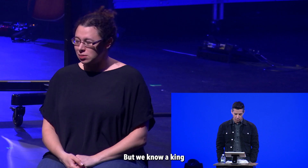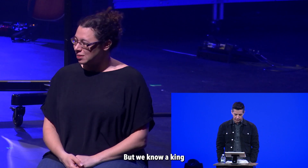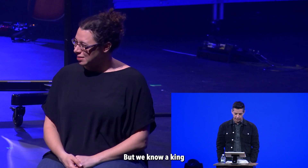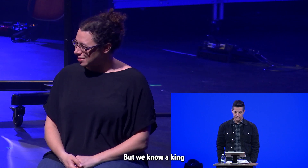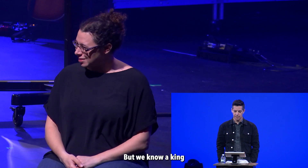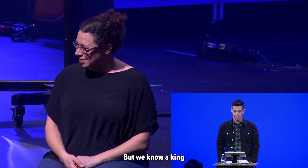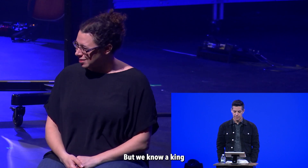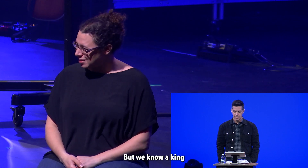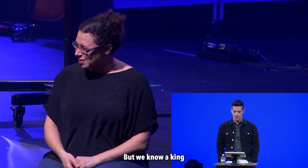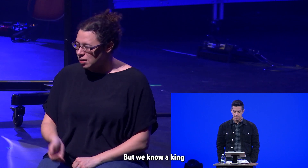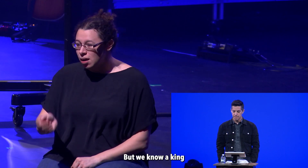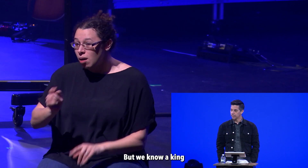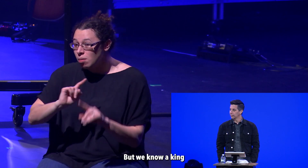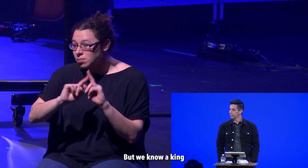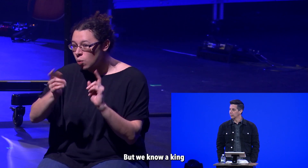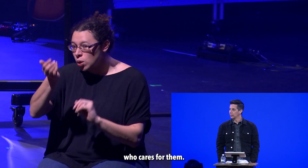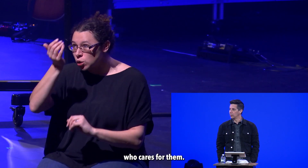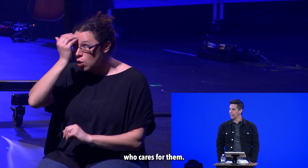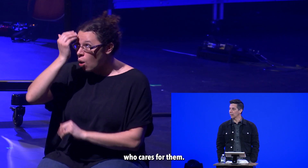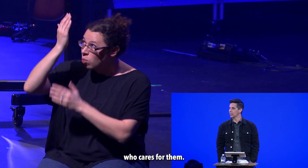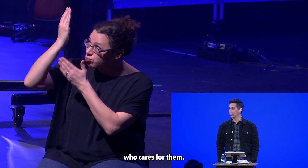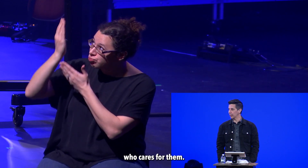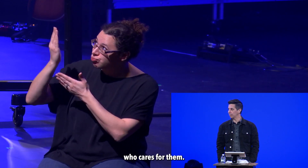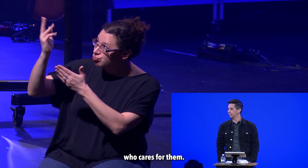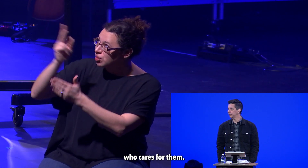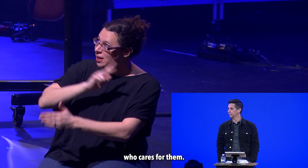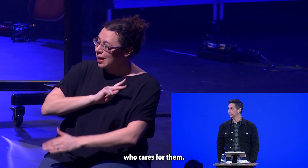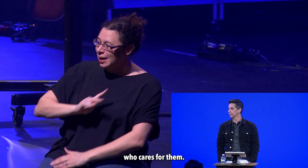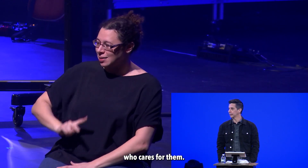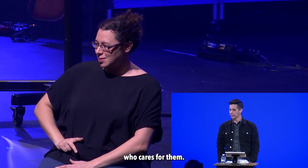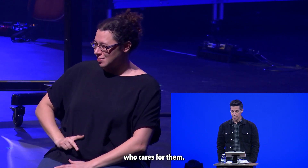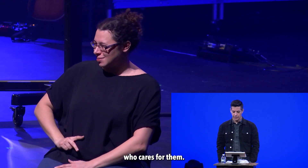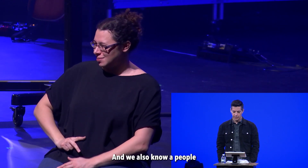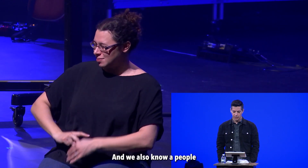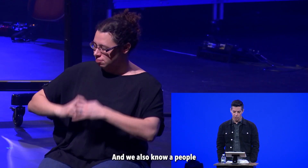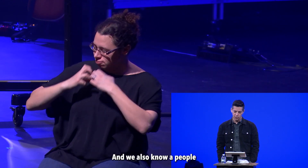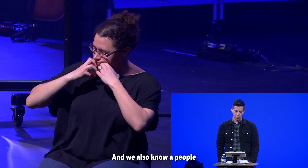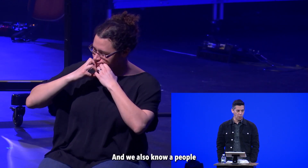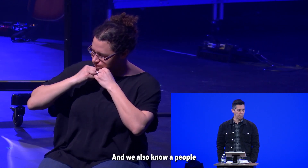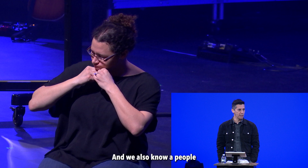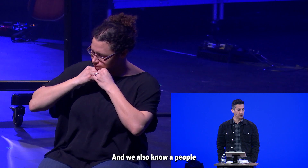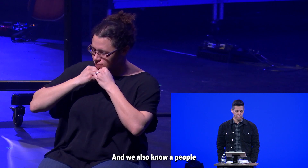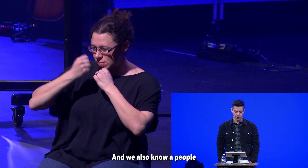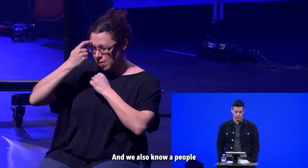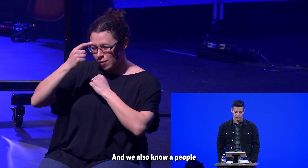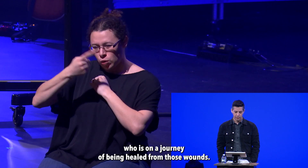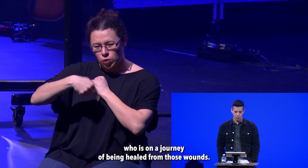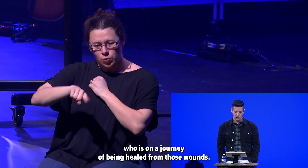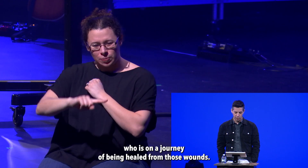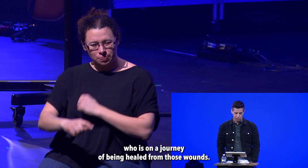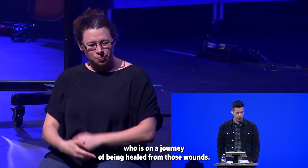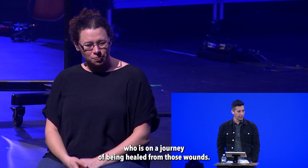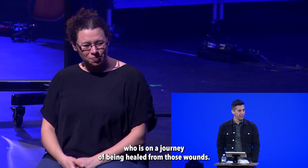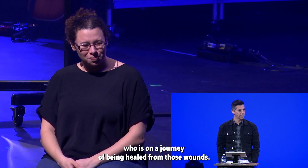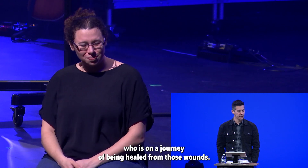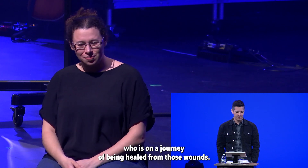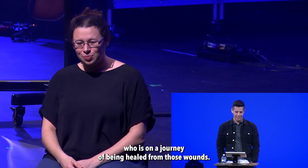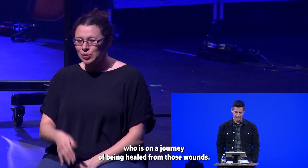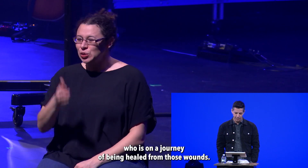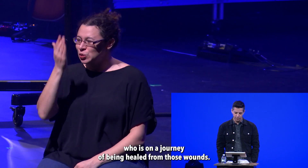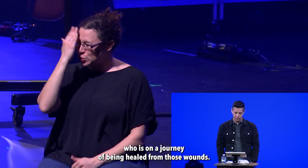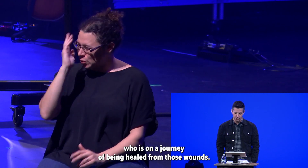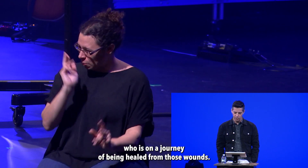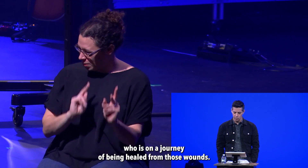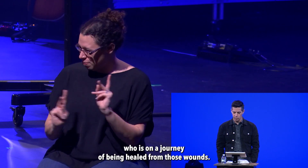But we know a King who cares for them. And we also know a people who is on a journey of